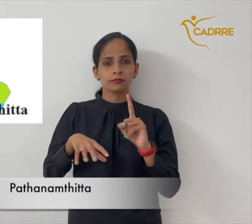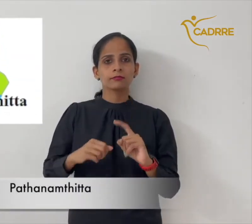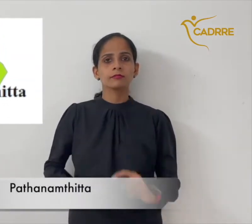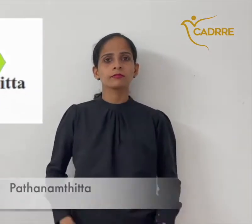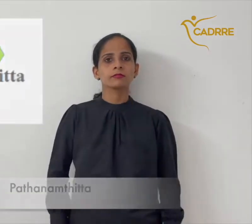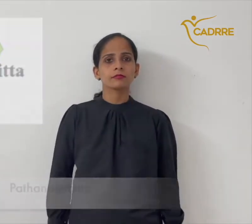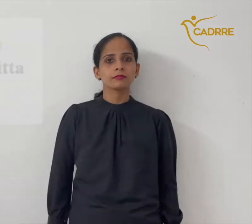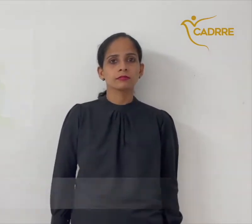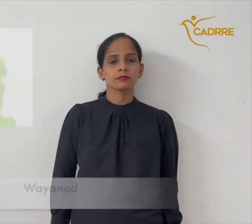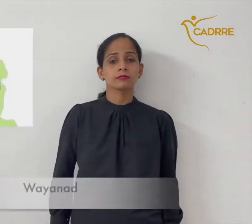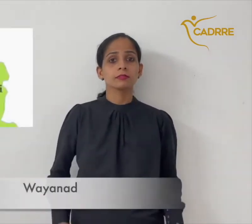Pathanamthitta,